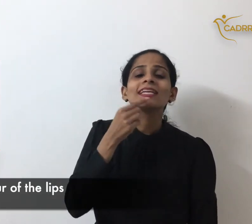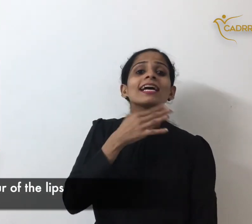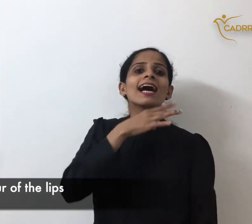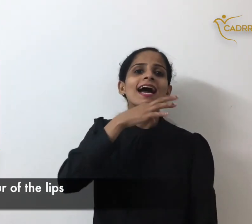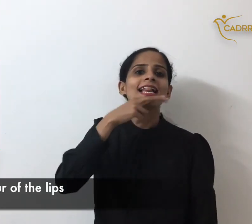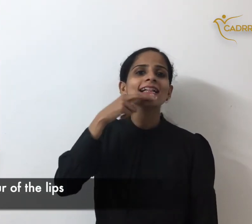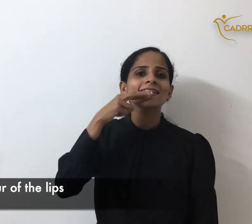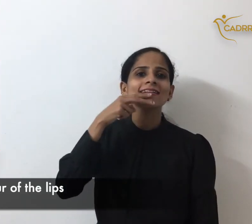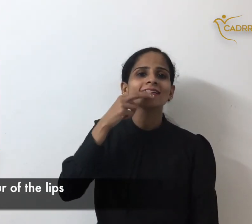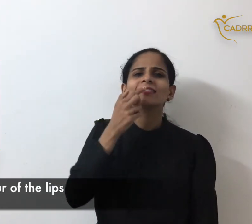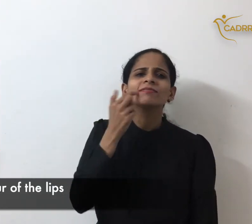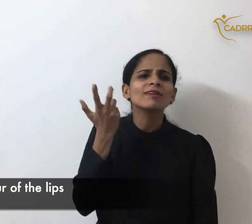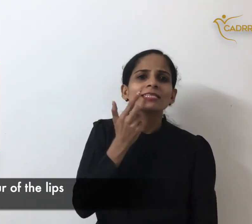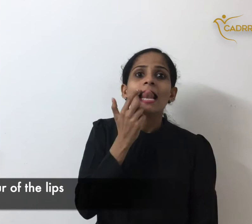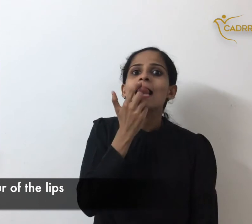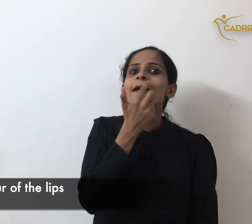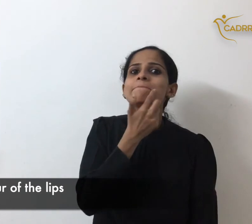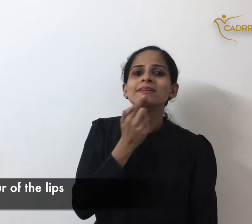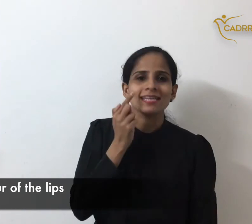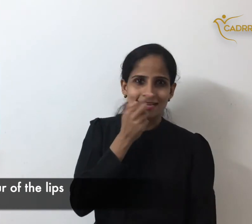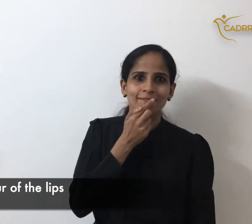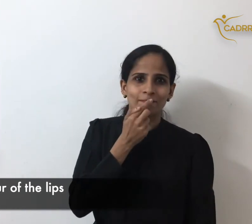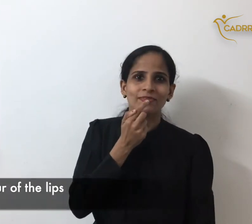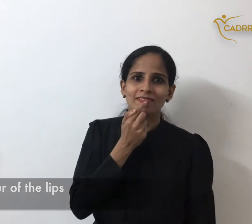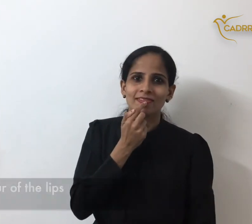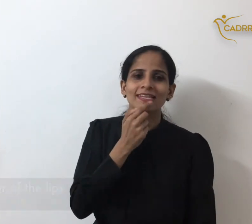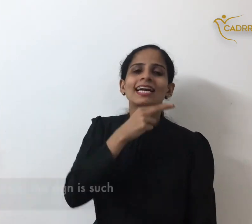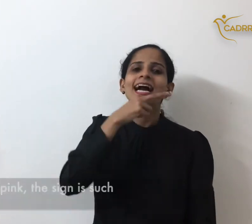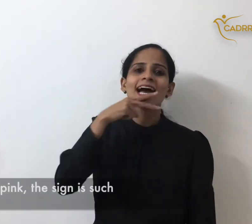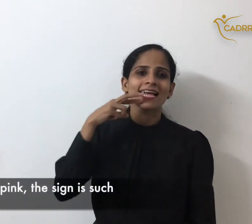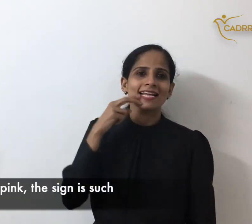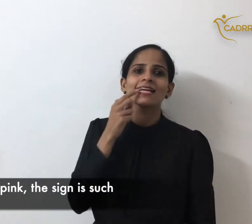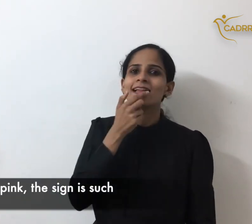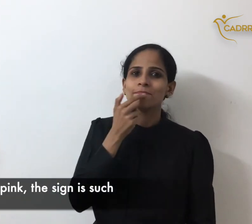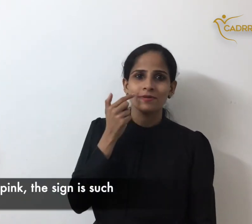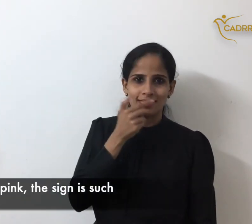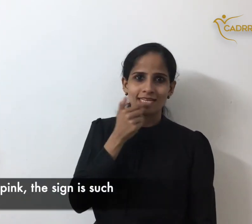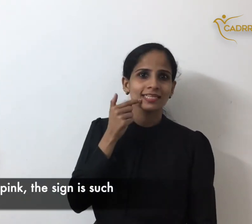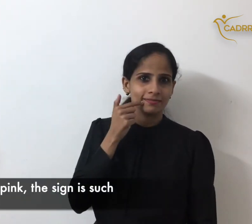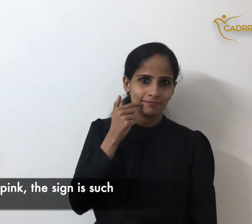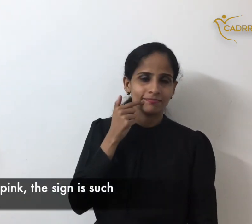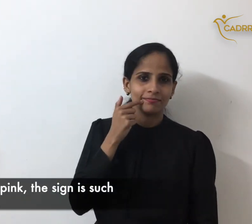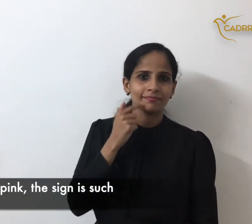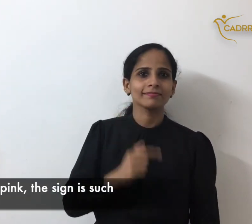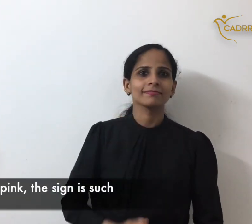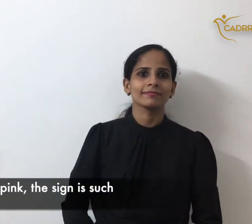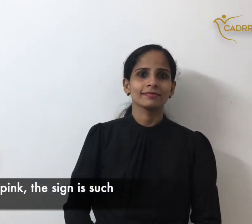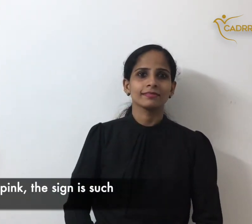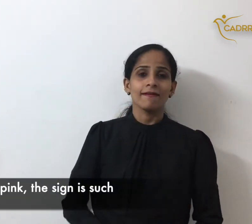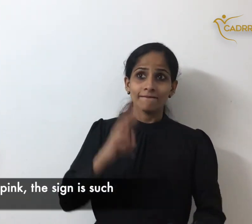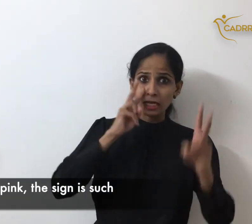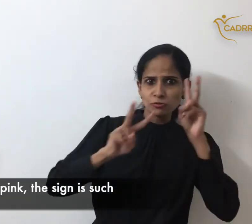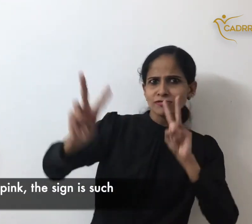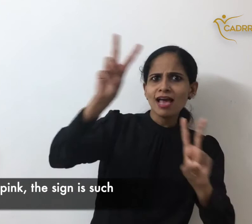Pink. It's the color of the lips. So that's why it's pink. The sign is such.